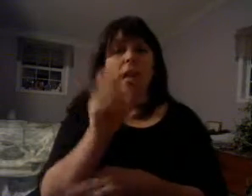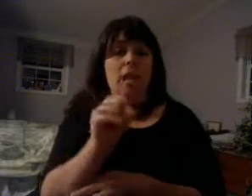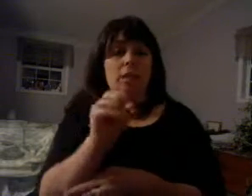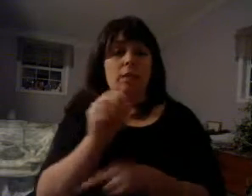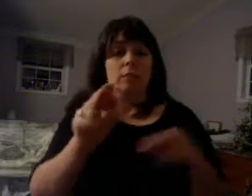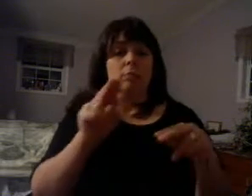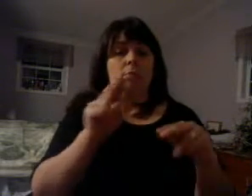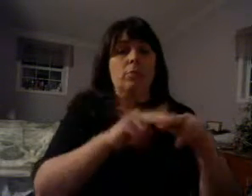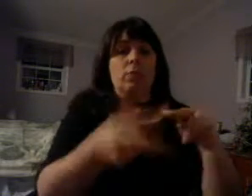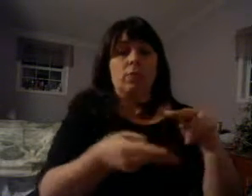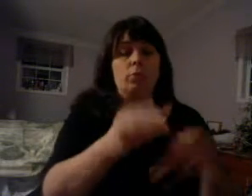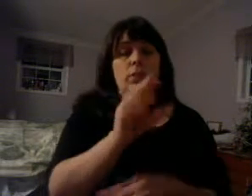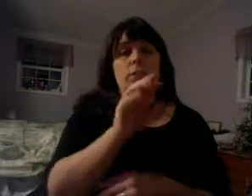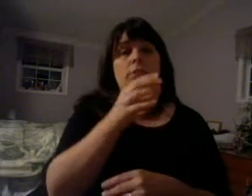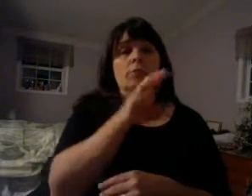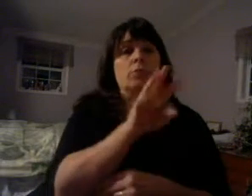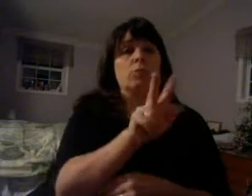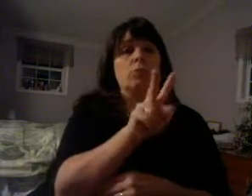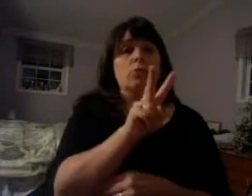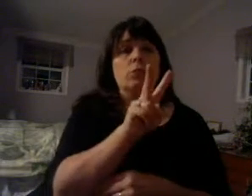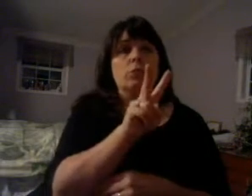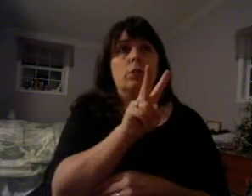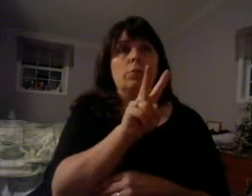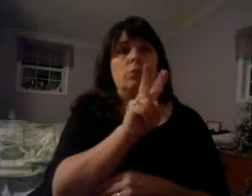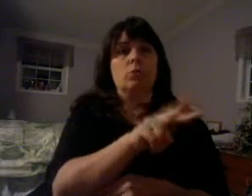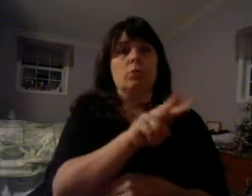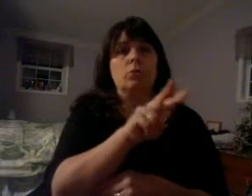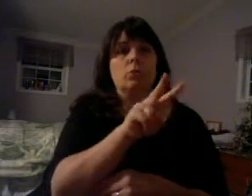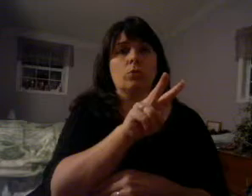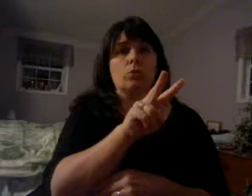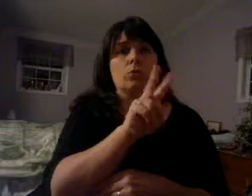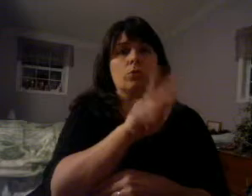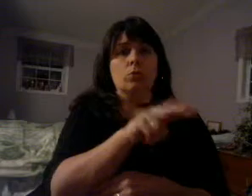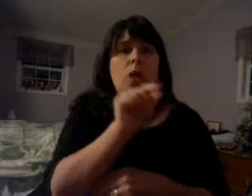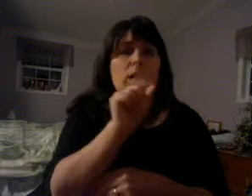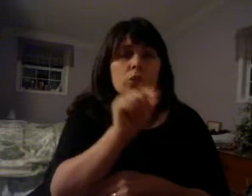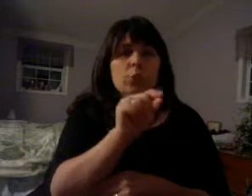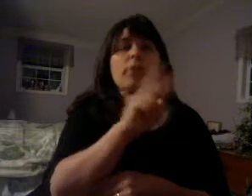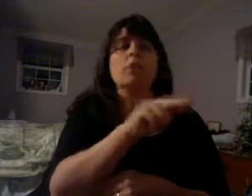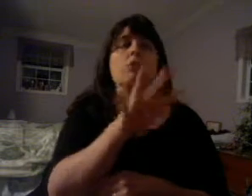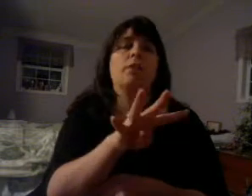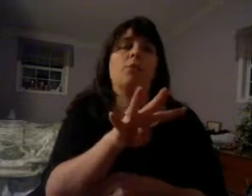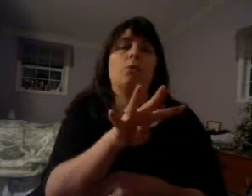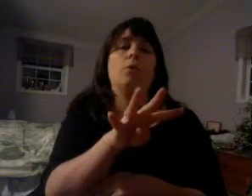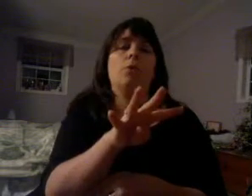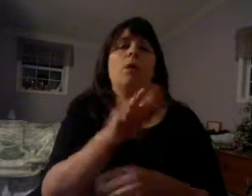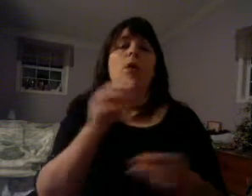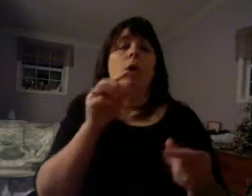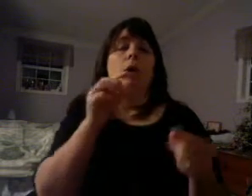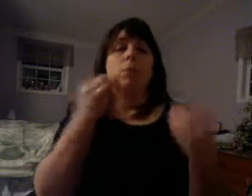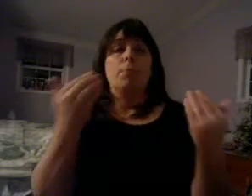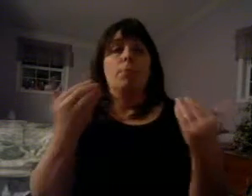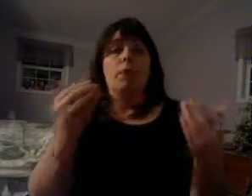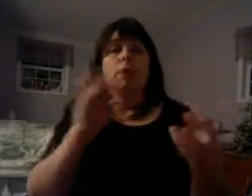1991 and 92 and on, by a very small number, but still small enough to make it the number one group, the largest group,